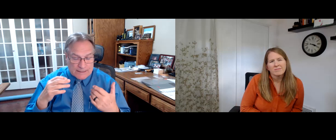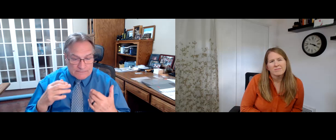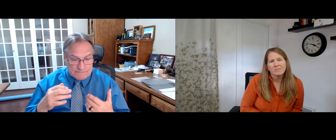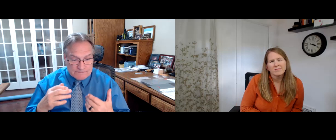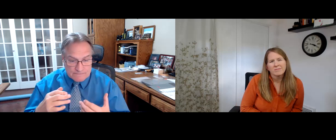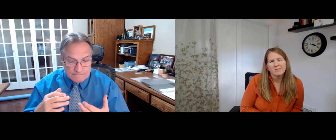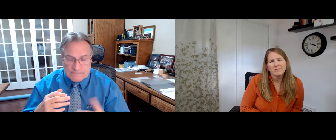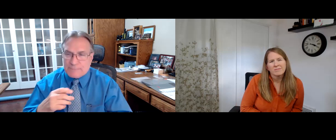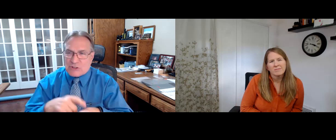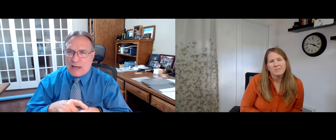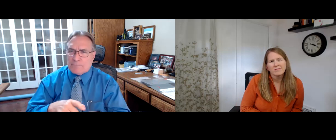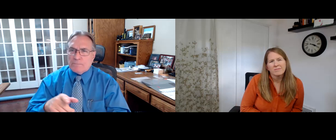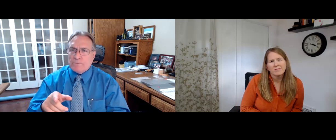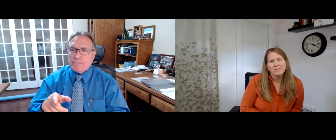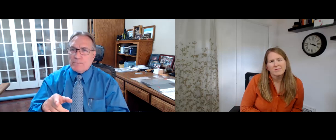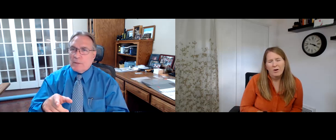how much time?